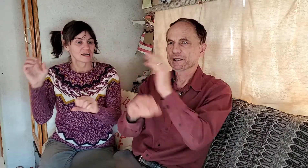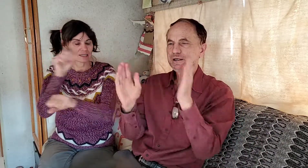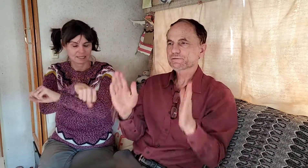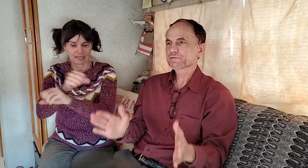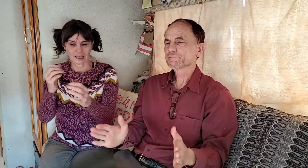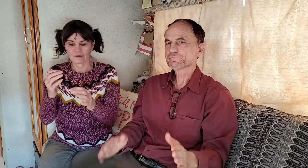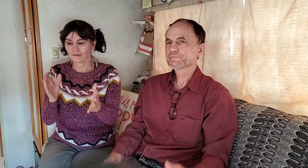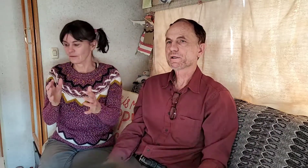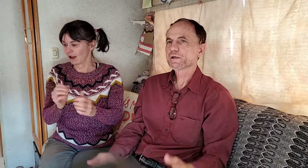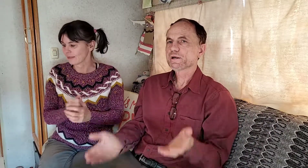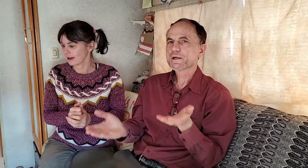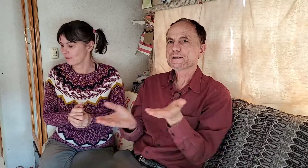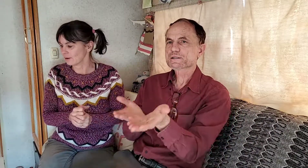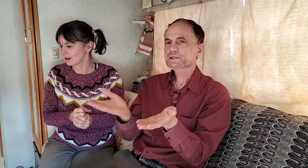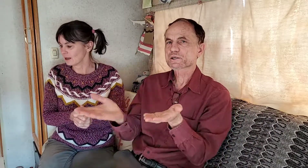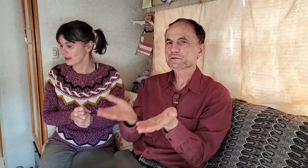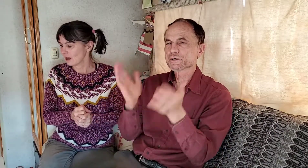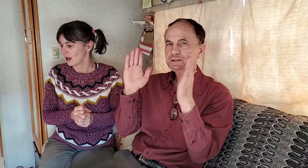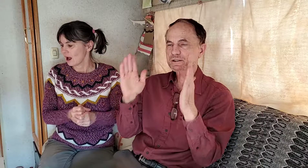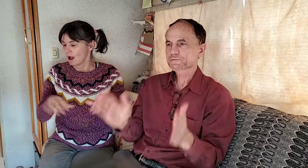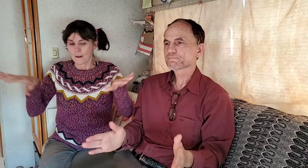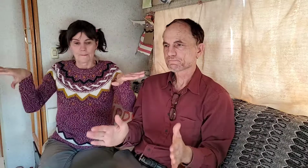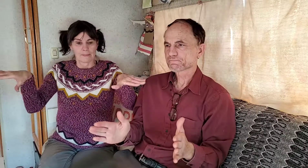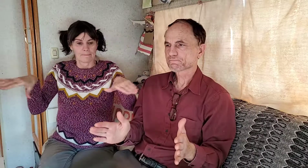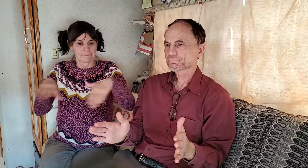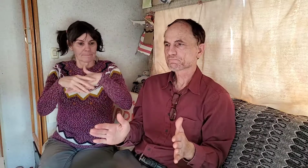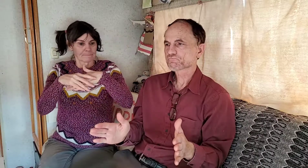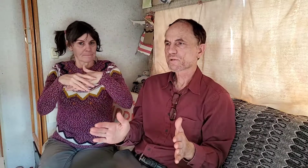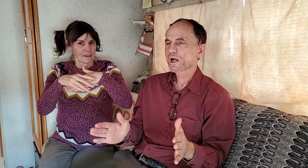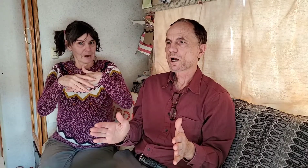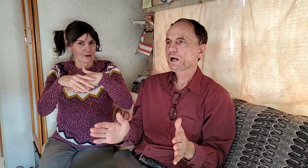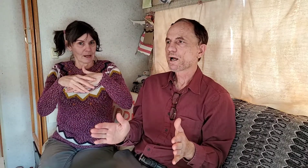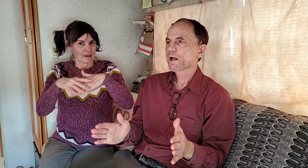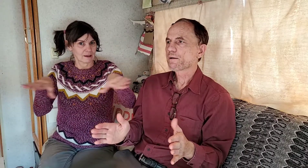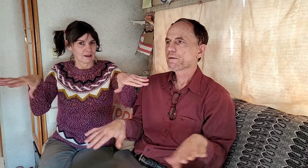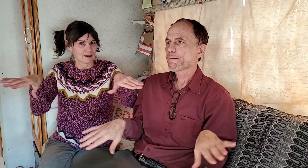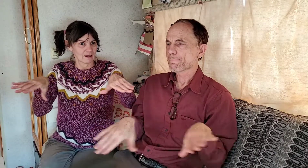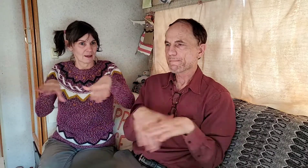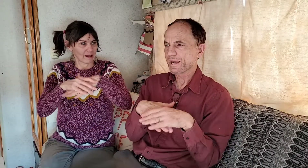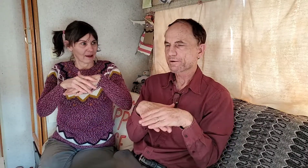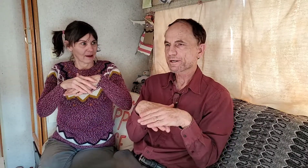Slave. We've got that one. Servant. Mary.